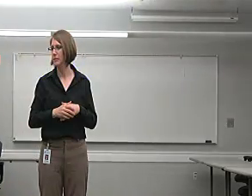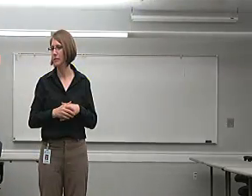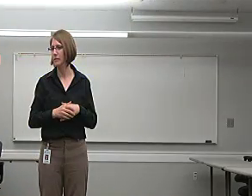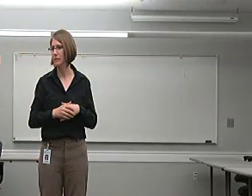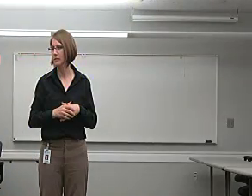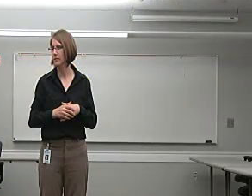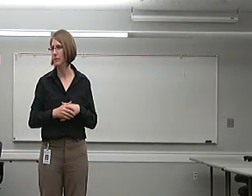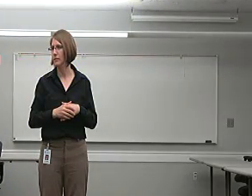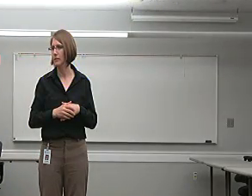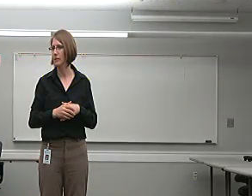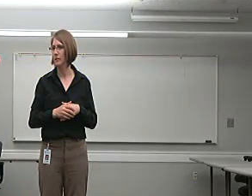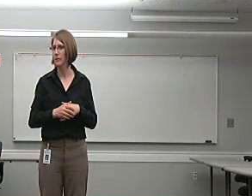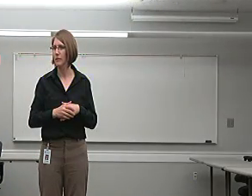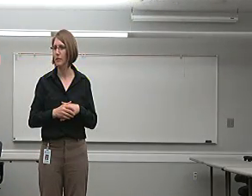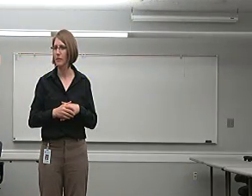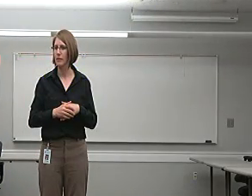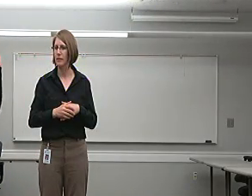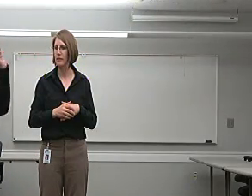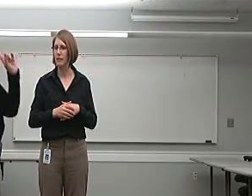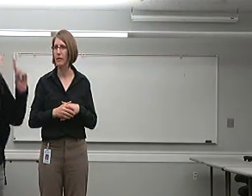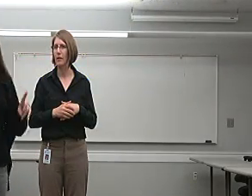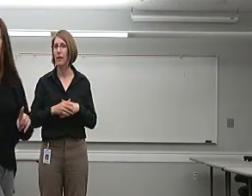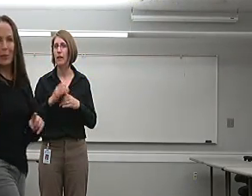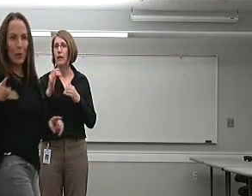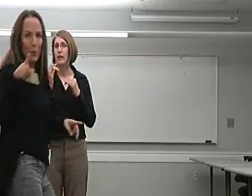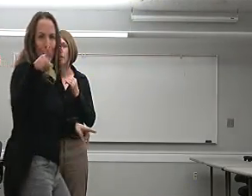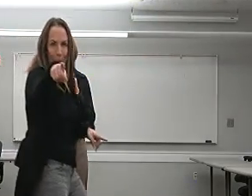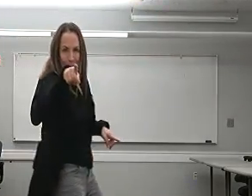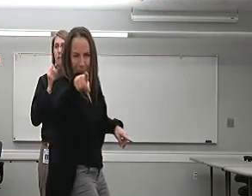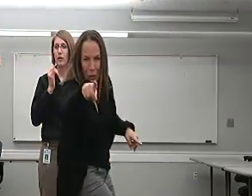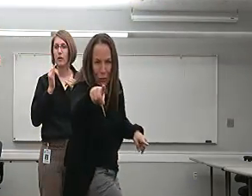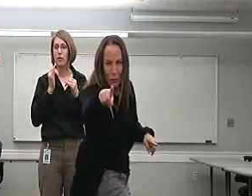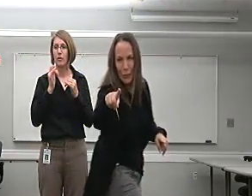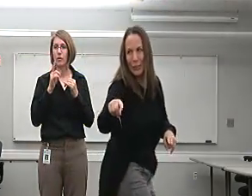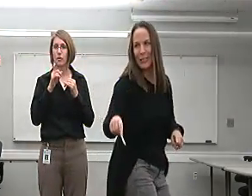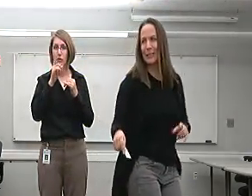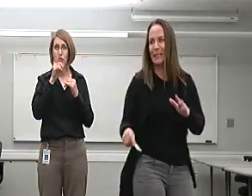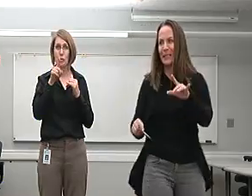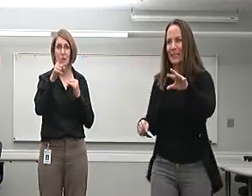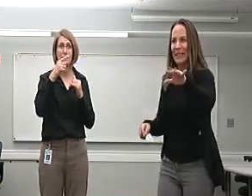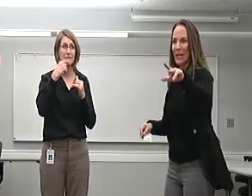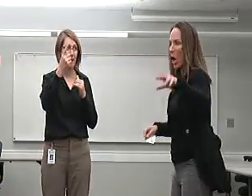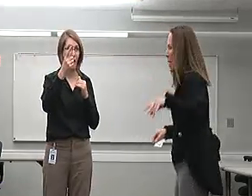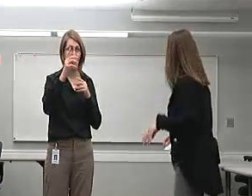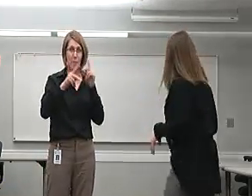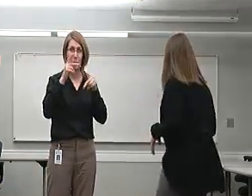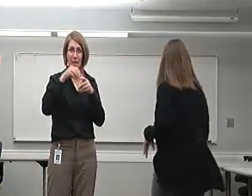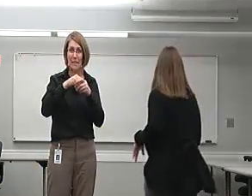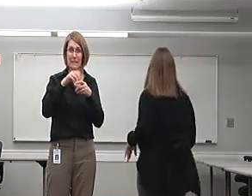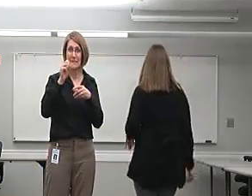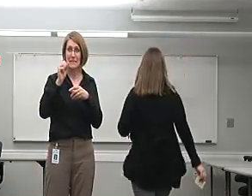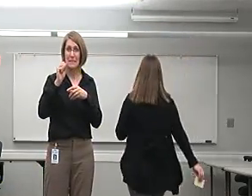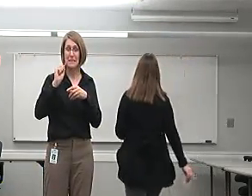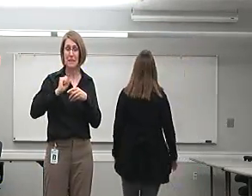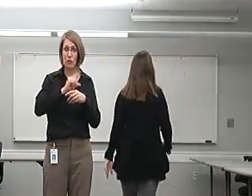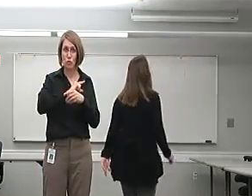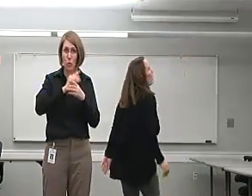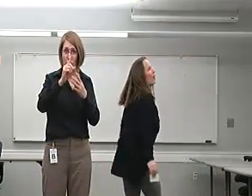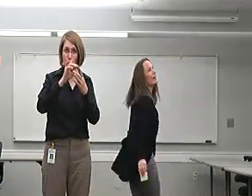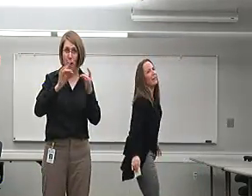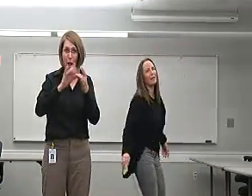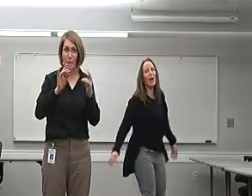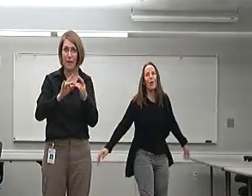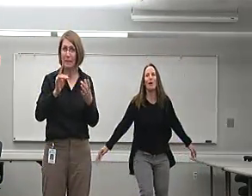together. Now, you have told people in St. George to send comments. Yes. They're going, no